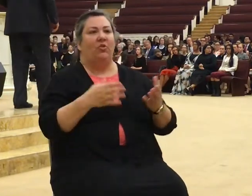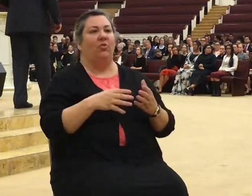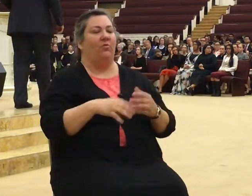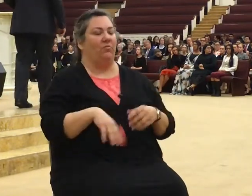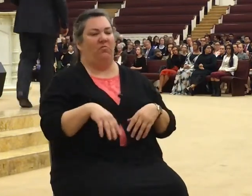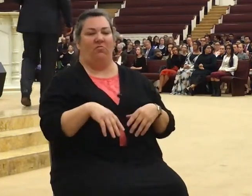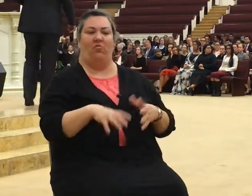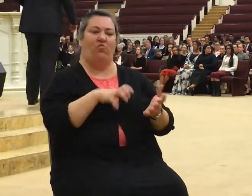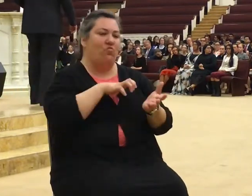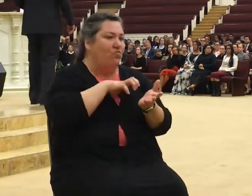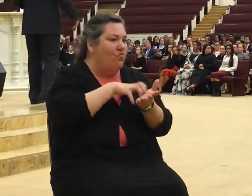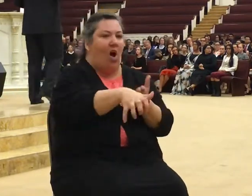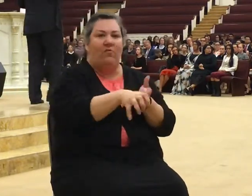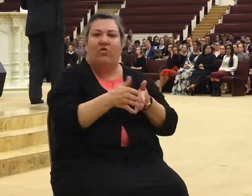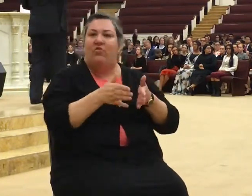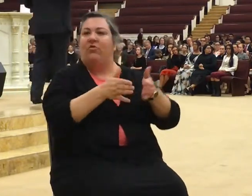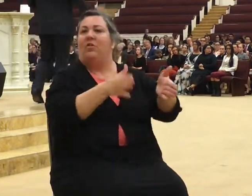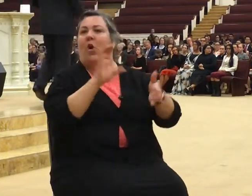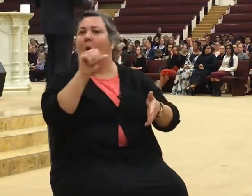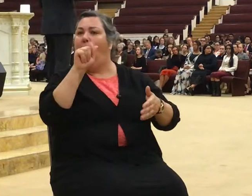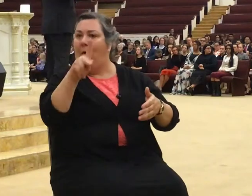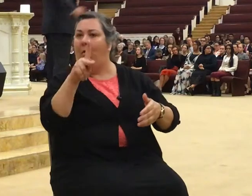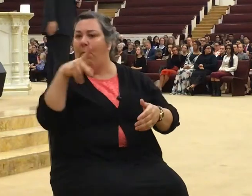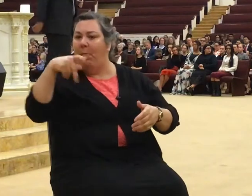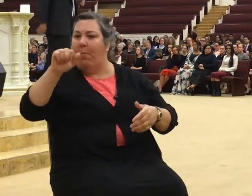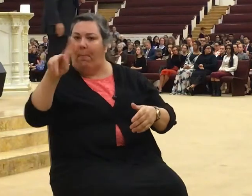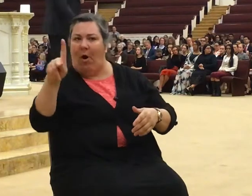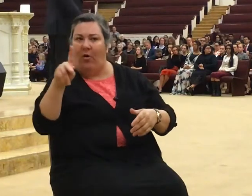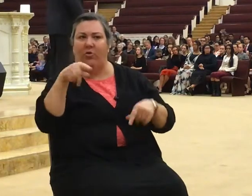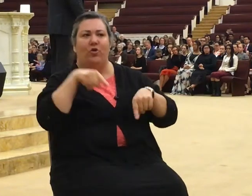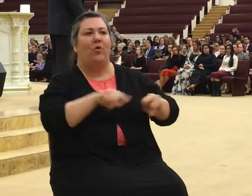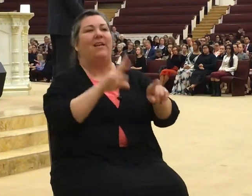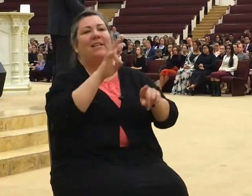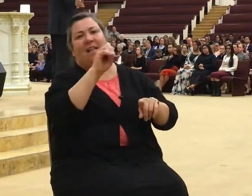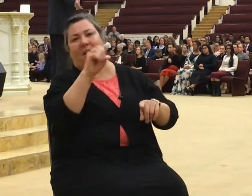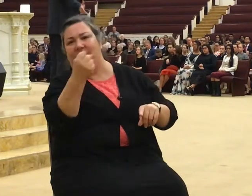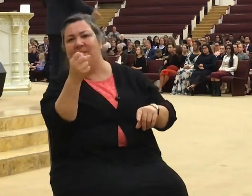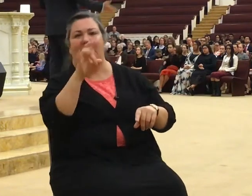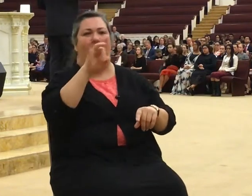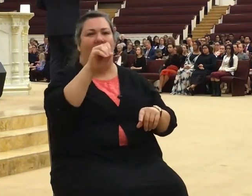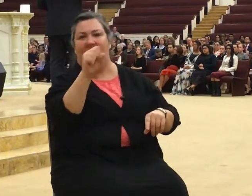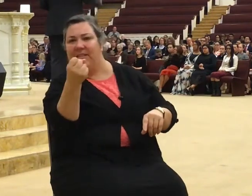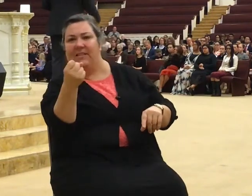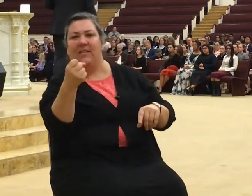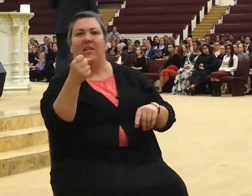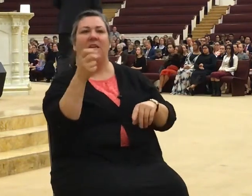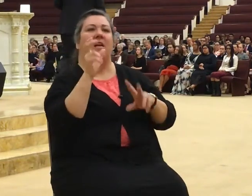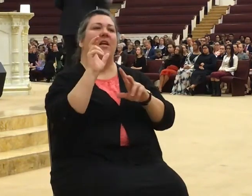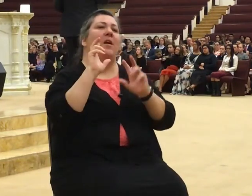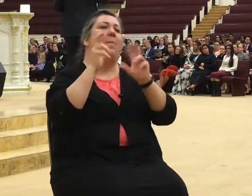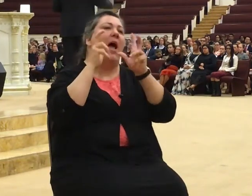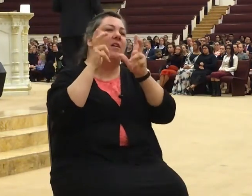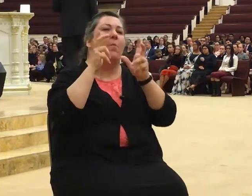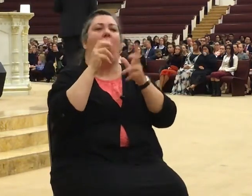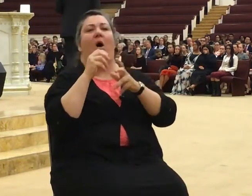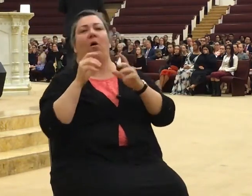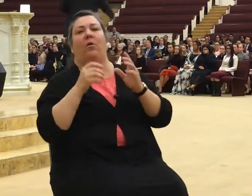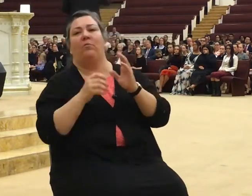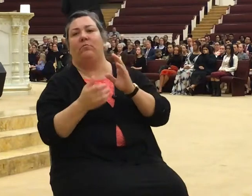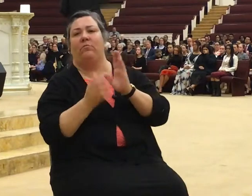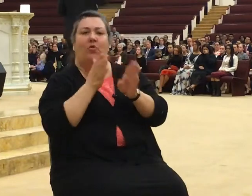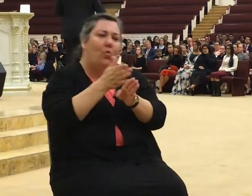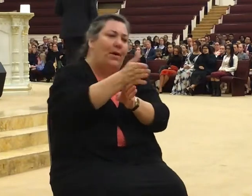Park. Back was it, the 80s, 70s, and 80s. He makes his way through a basketball career, winds up Phoenix Sun